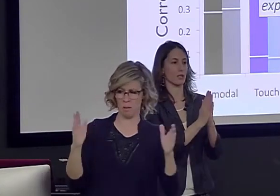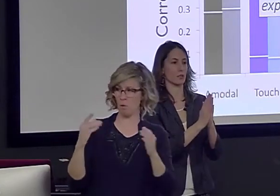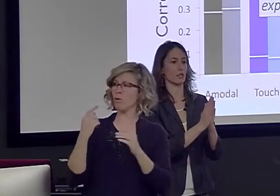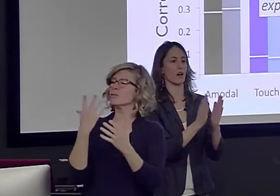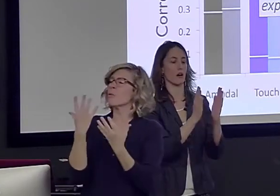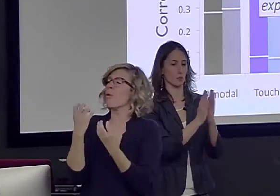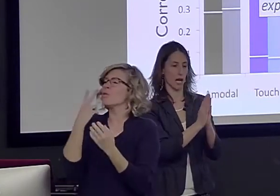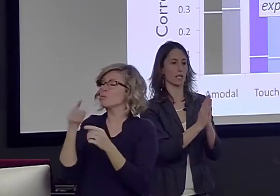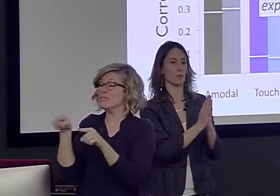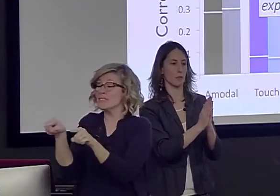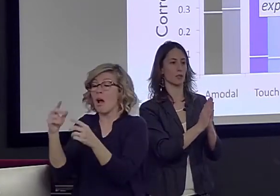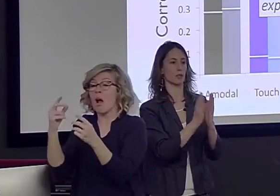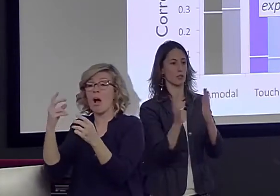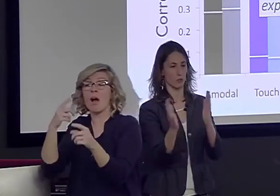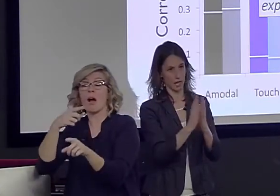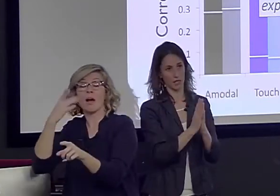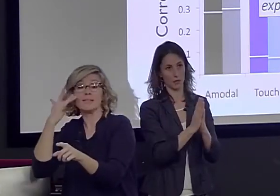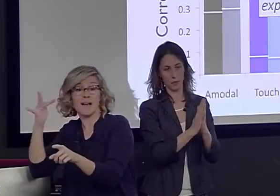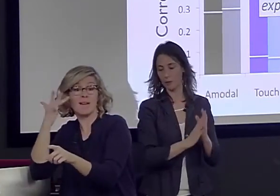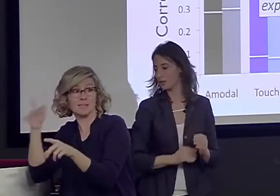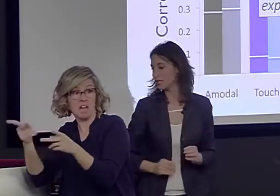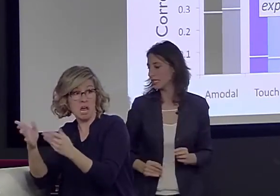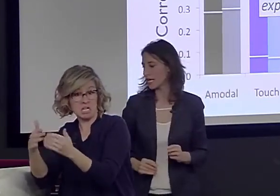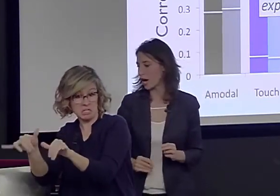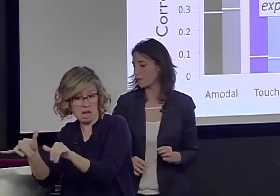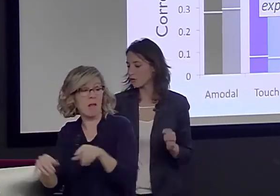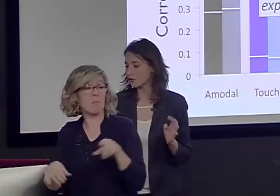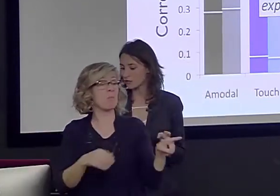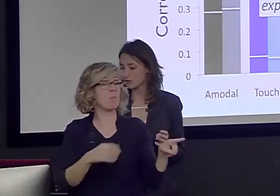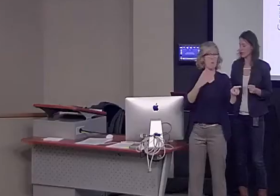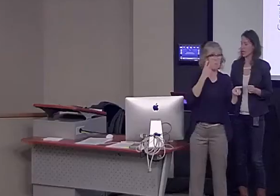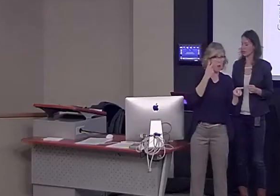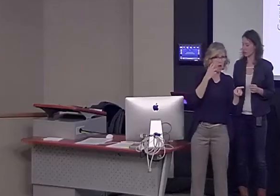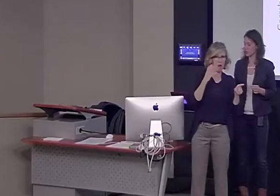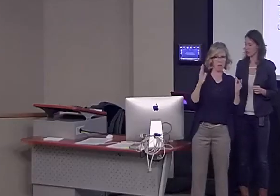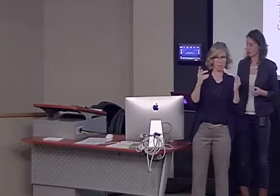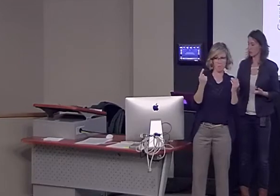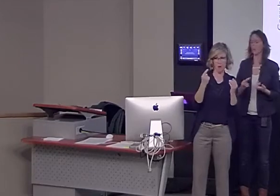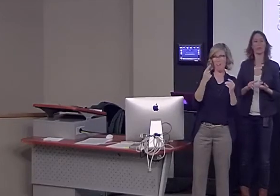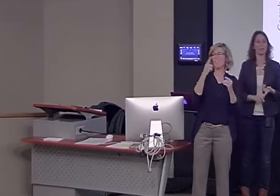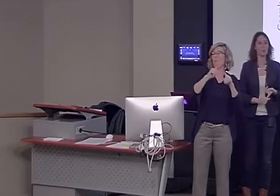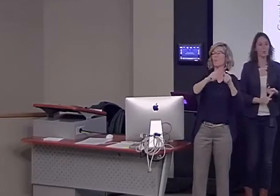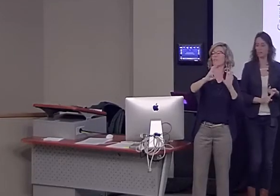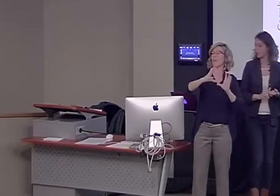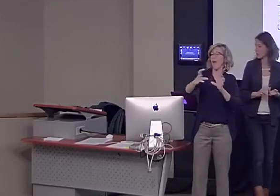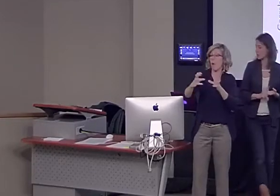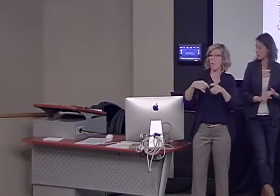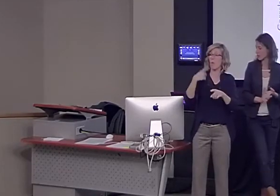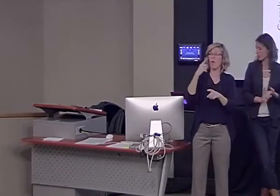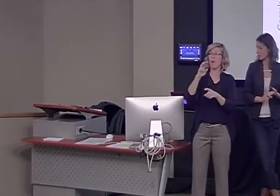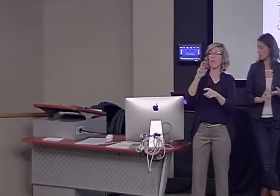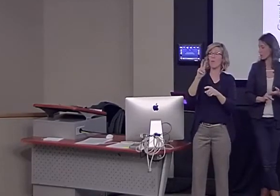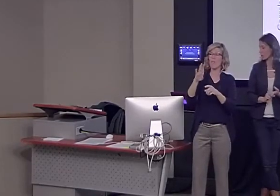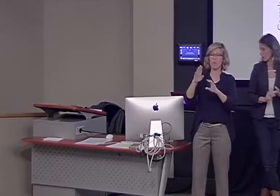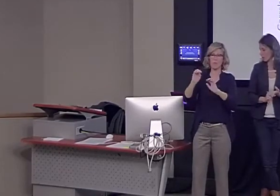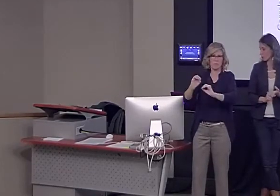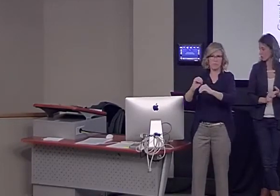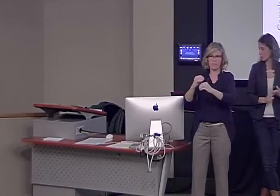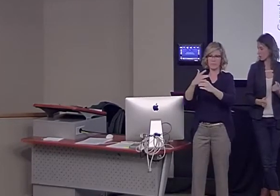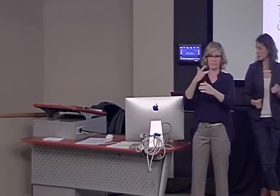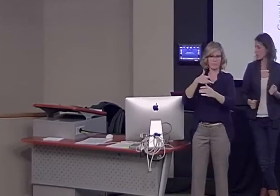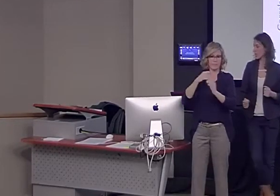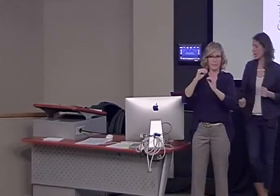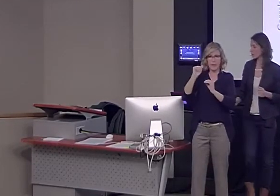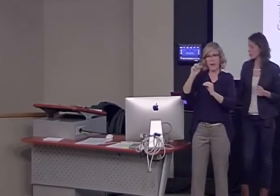then how similar are blind people to sighted people for different categories of verbs, for the amodal verbs, for the touch verbs, and for the